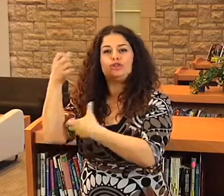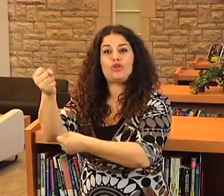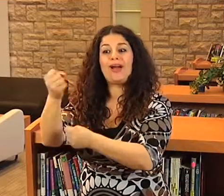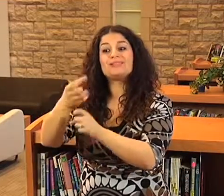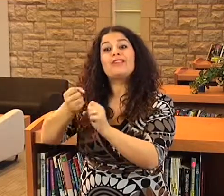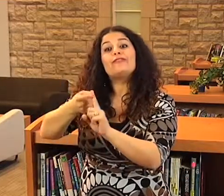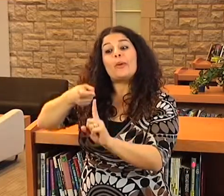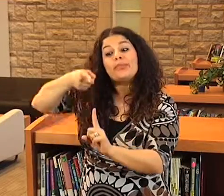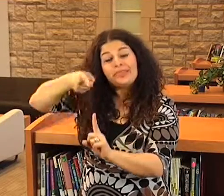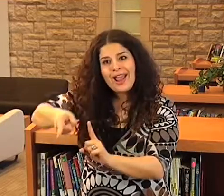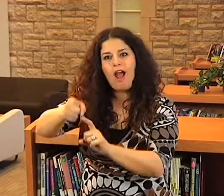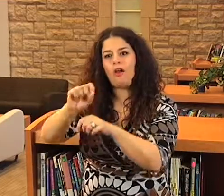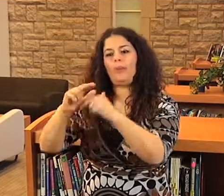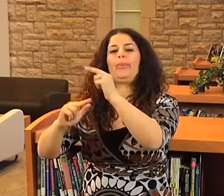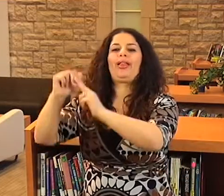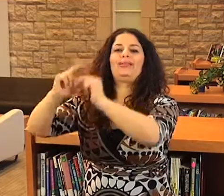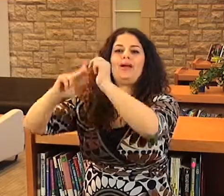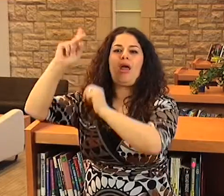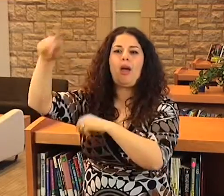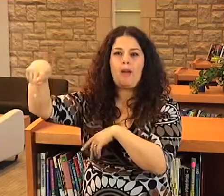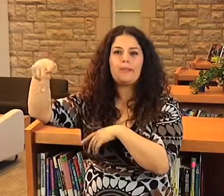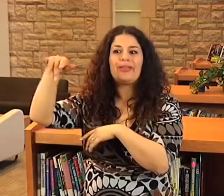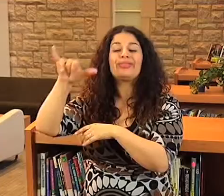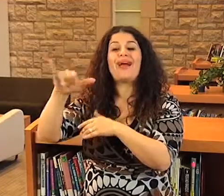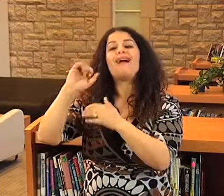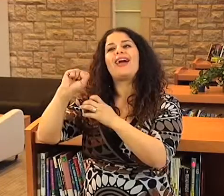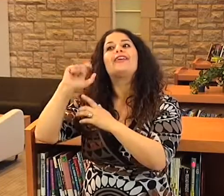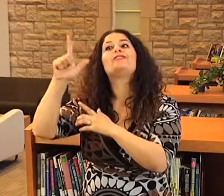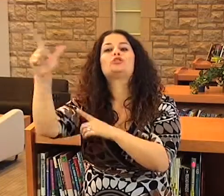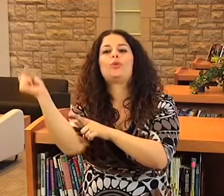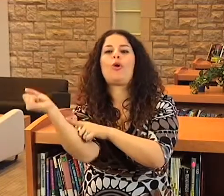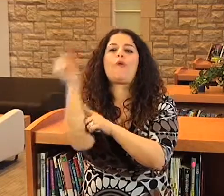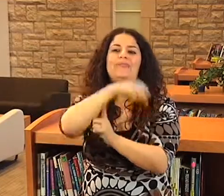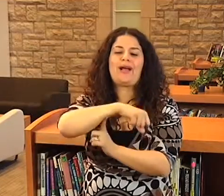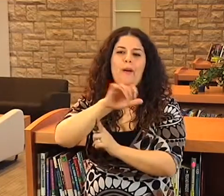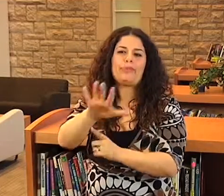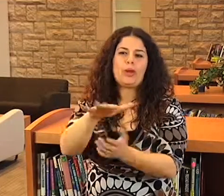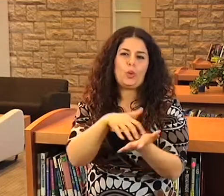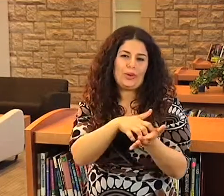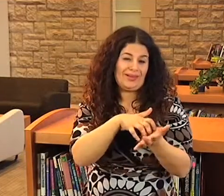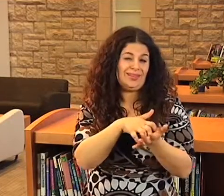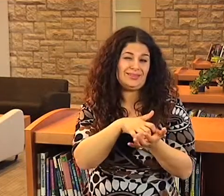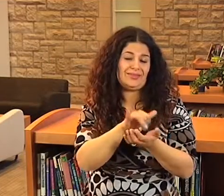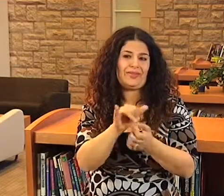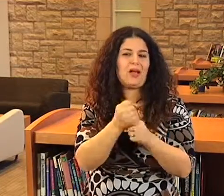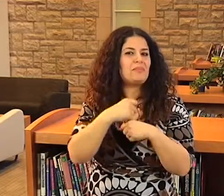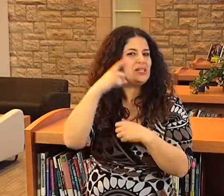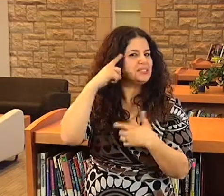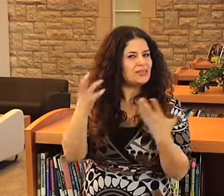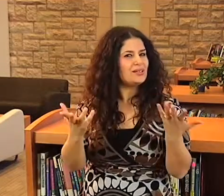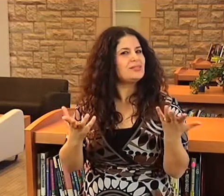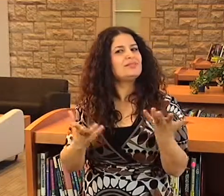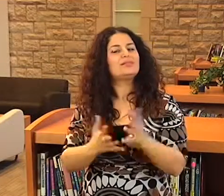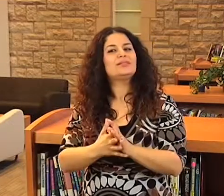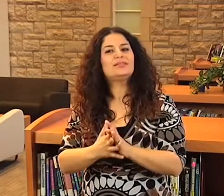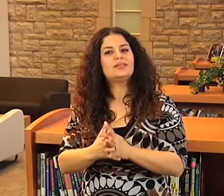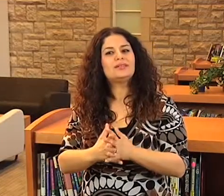look at their strengths and build on their strengths and to overcome their weaknesses. That makes